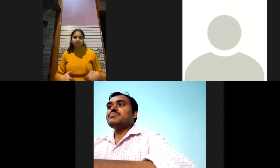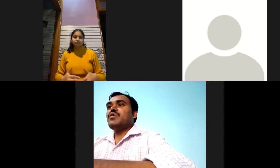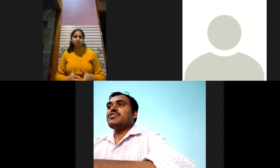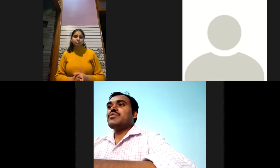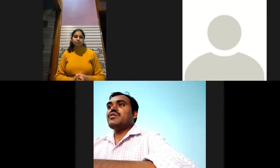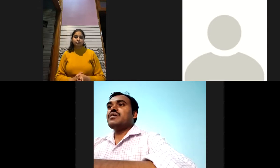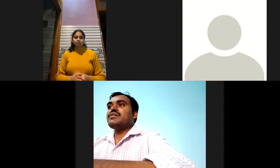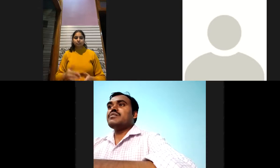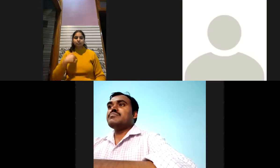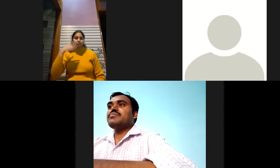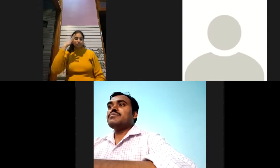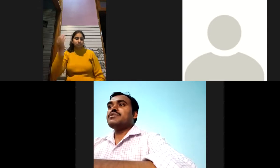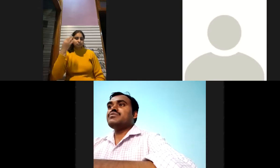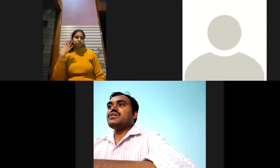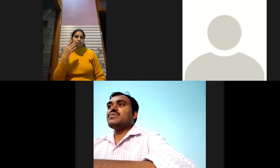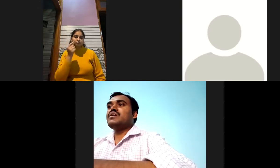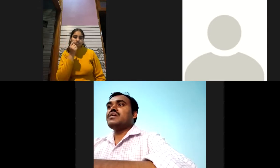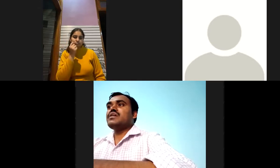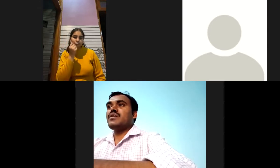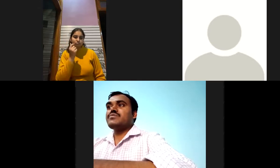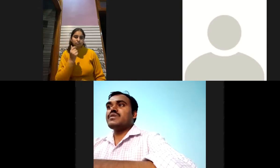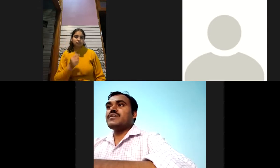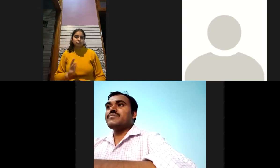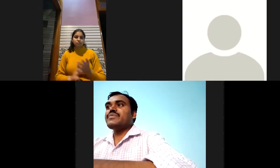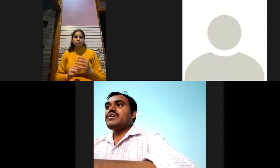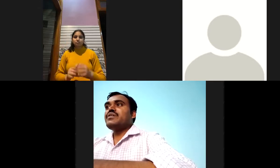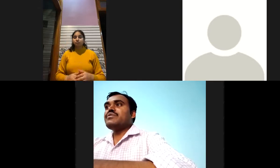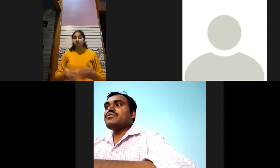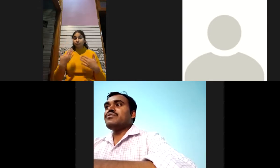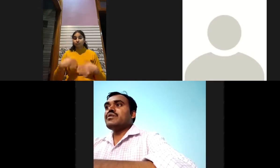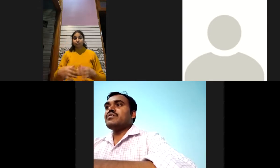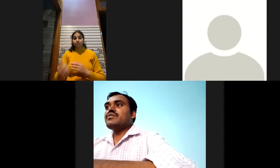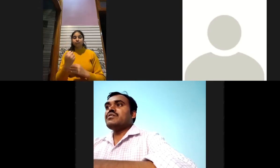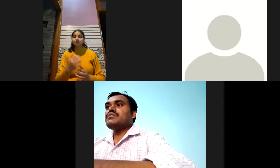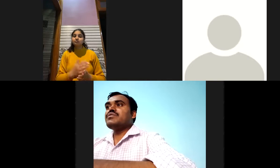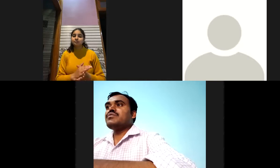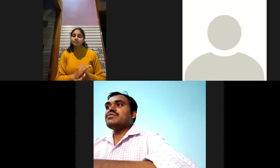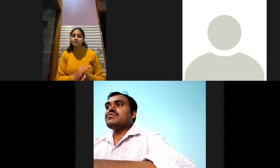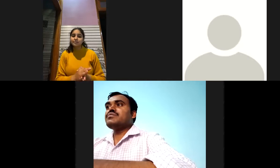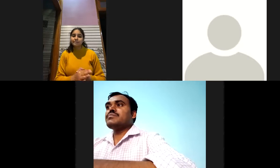a smart boy, and matured inwardly and outwardly. He was so